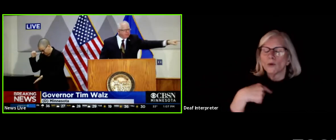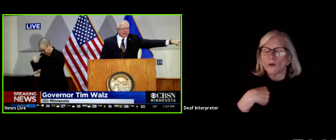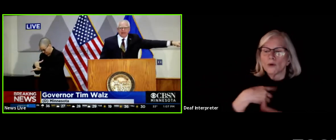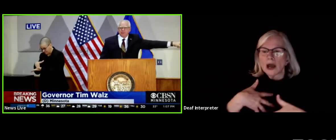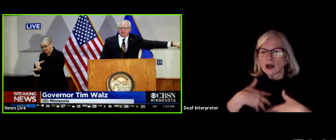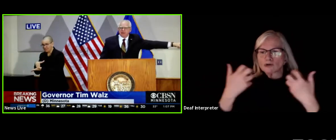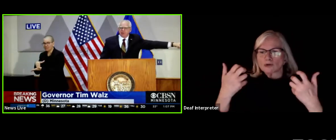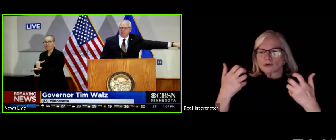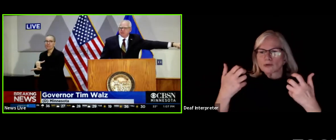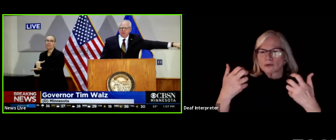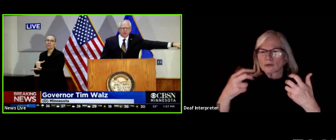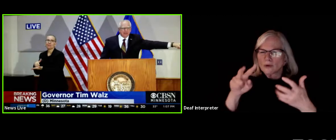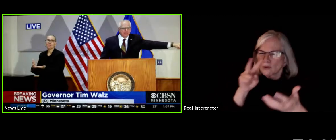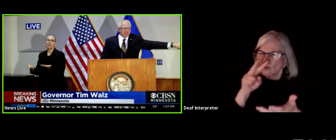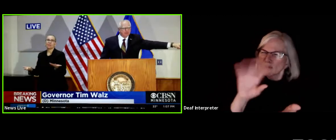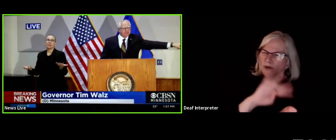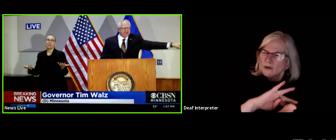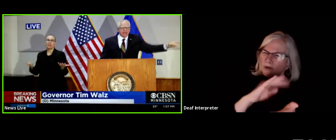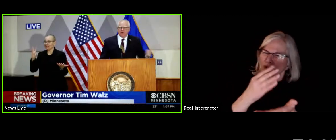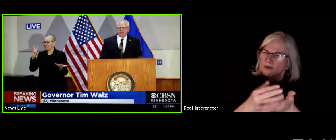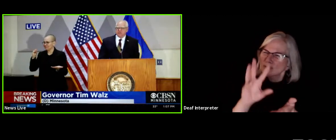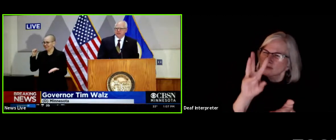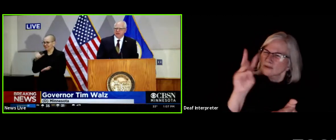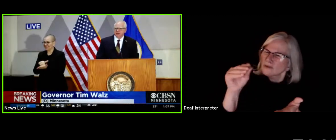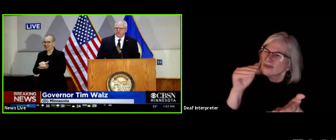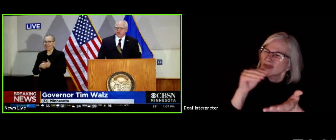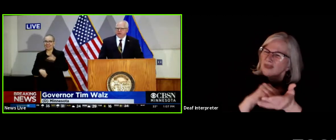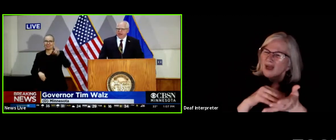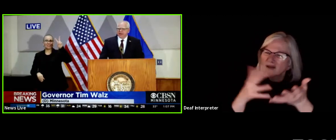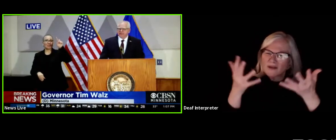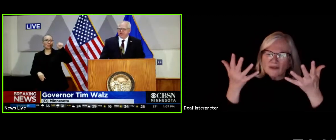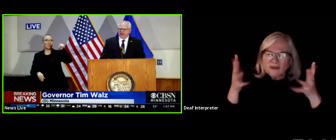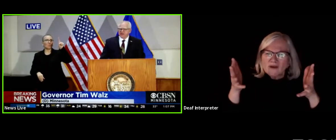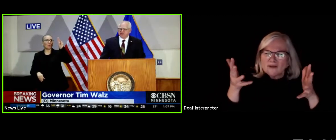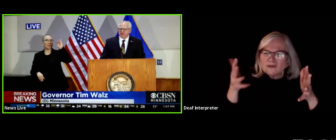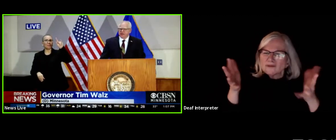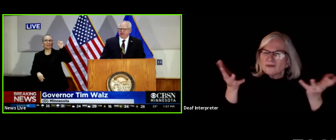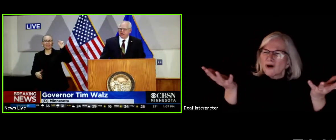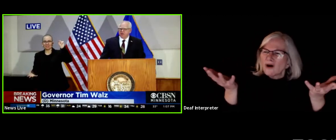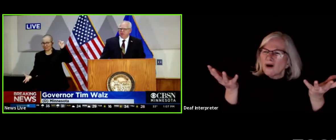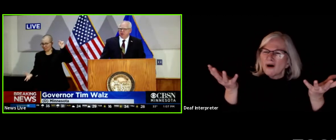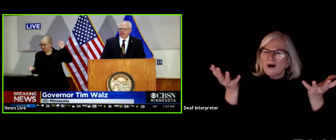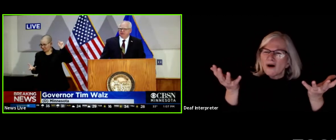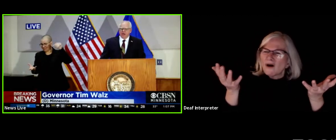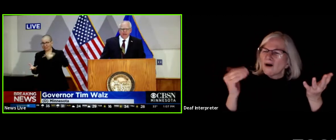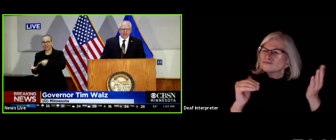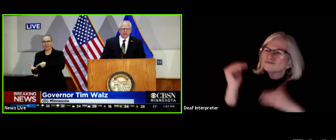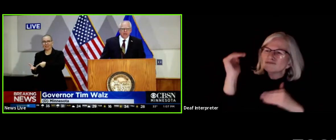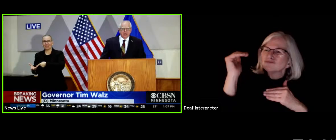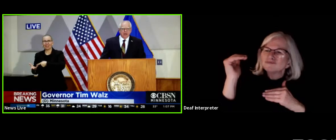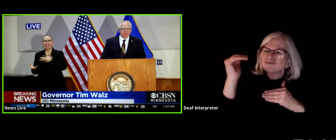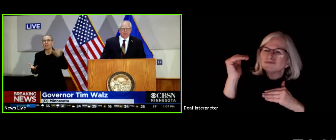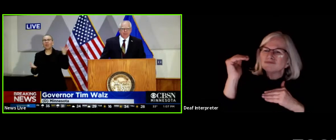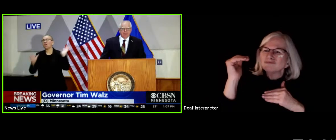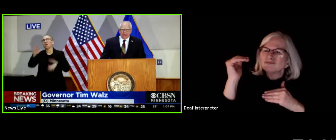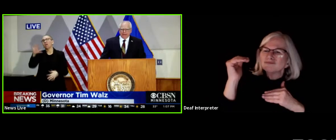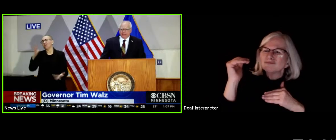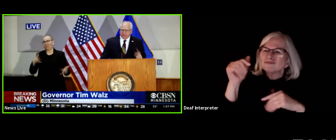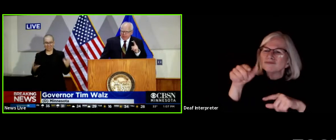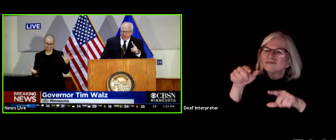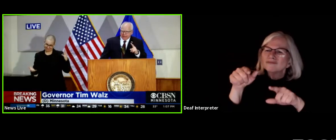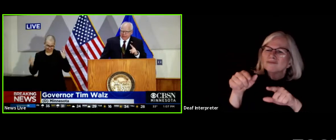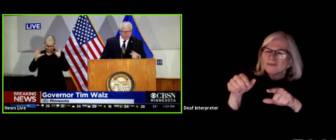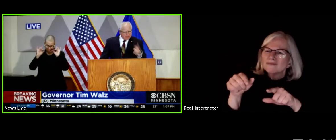I've got to make up that they promised me were going to be for those second doses. So yeah, it's a catastrophe of what they've done.